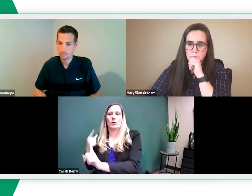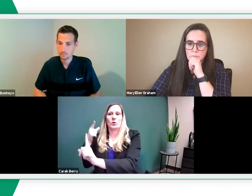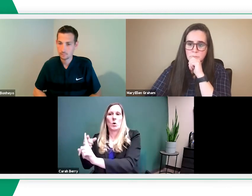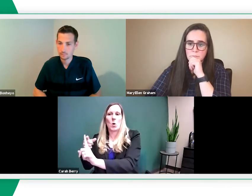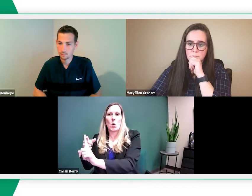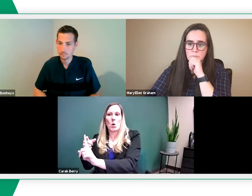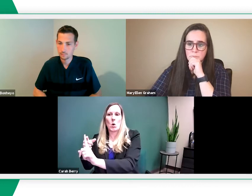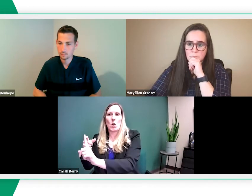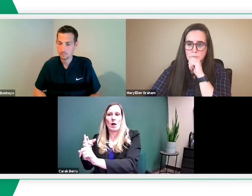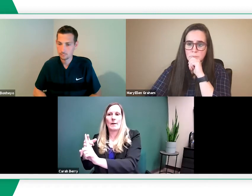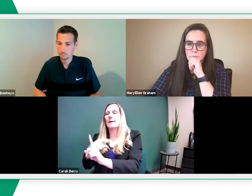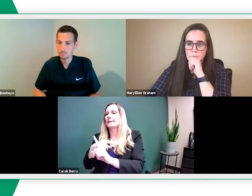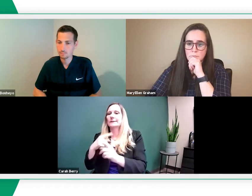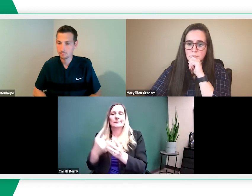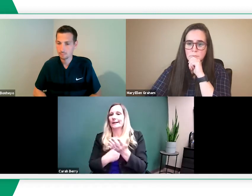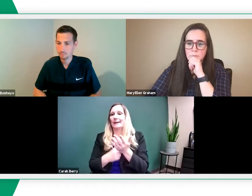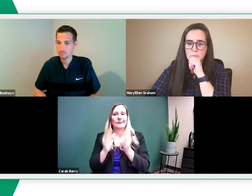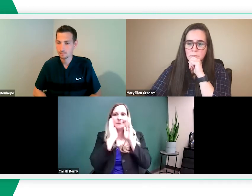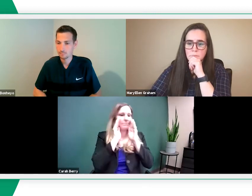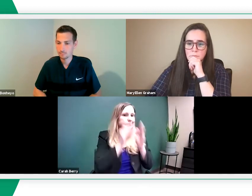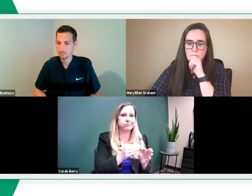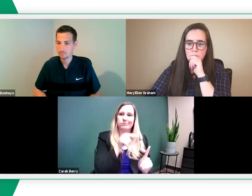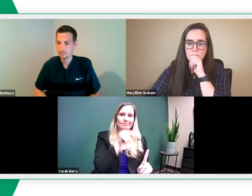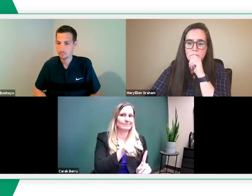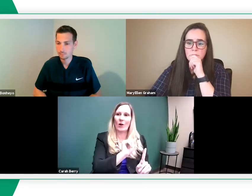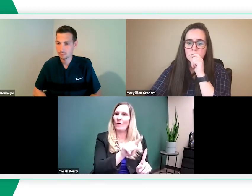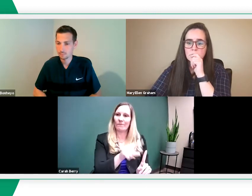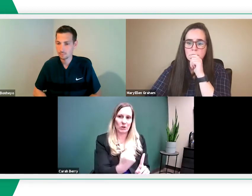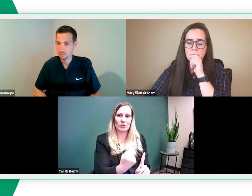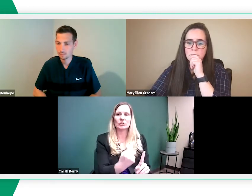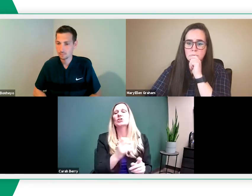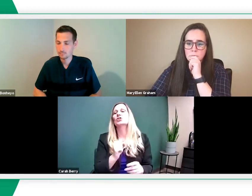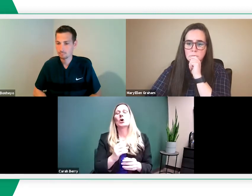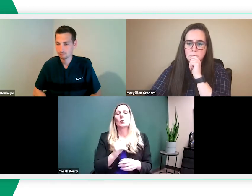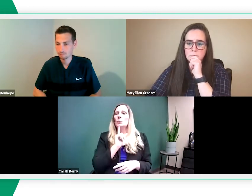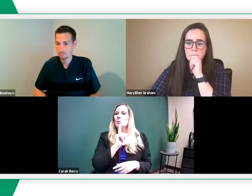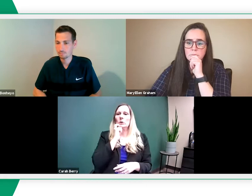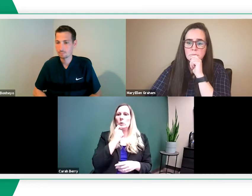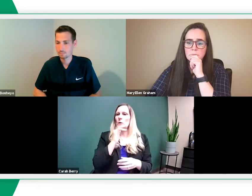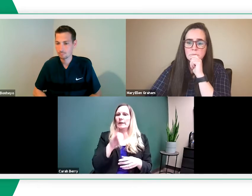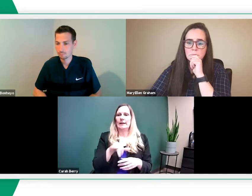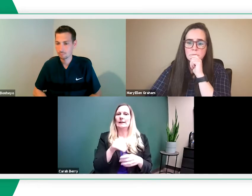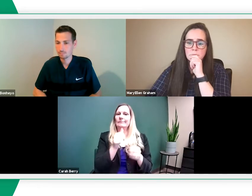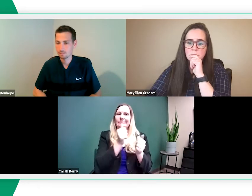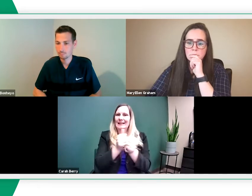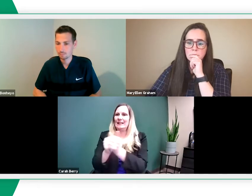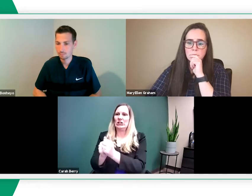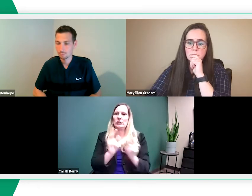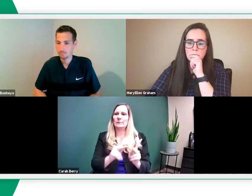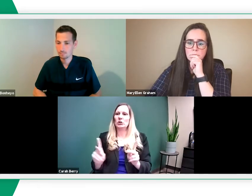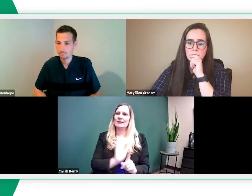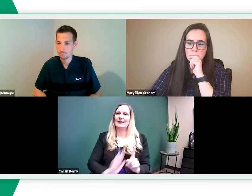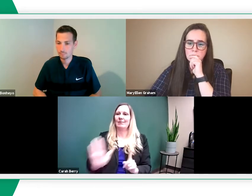at the same time plan for other goals that they might have. Other people need to focus on just one